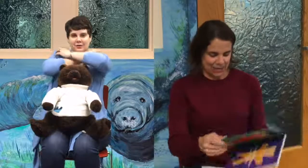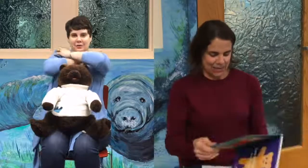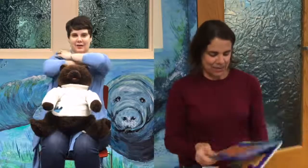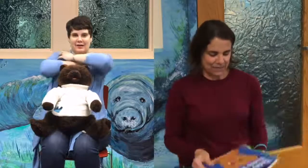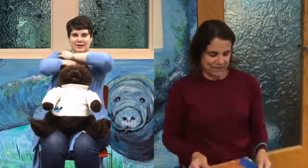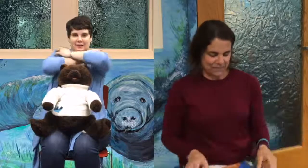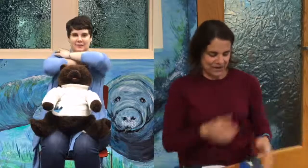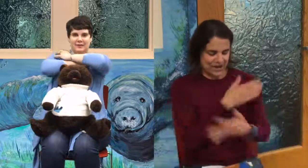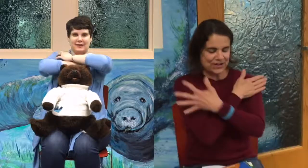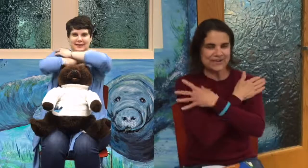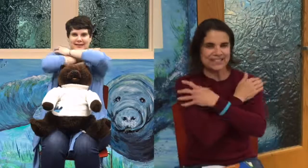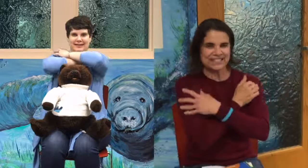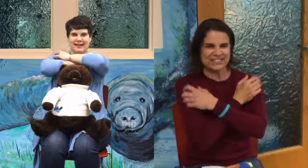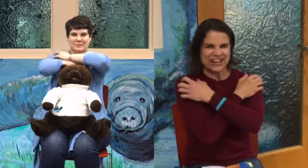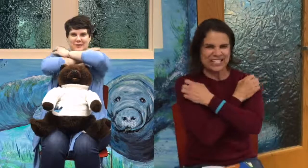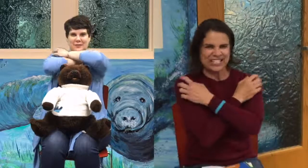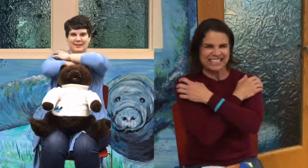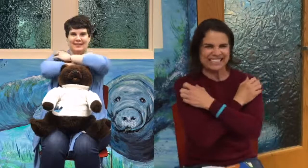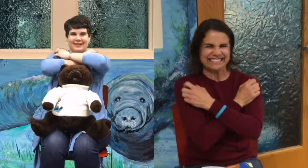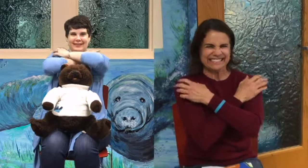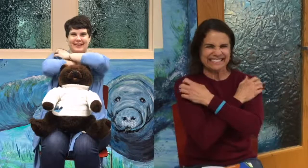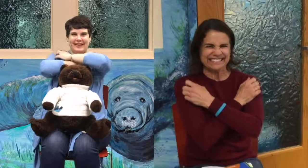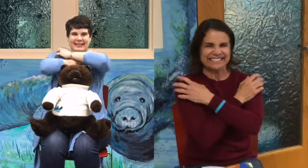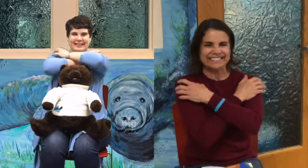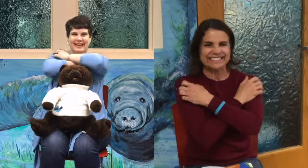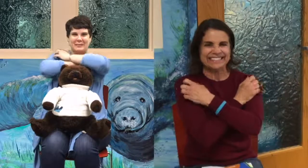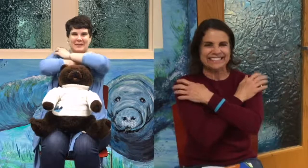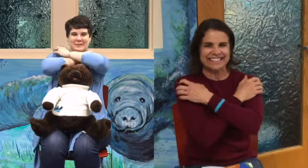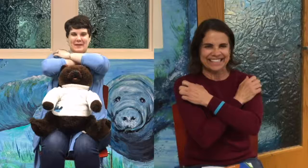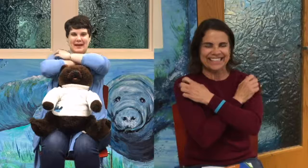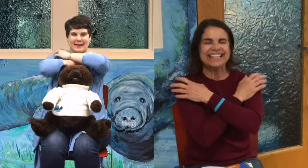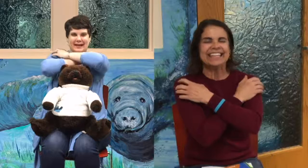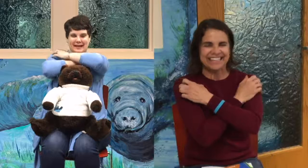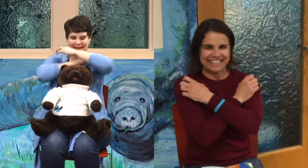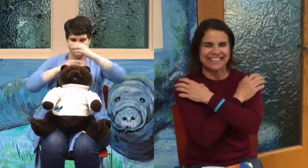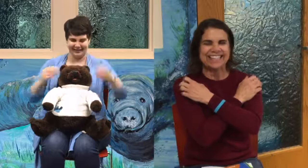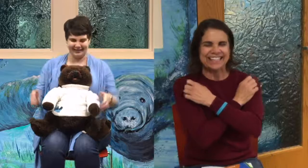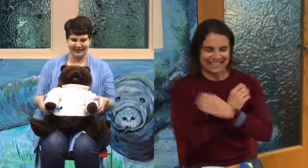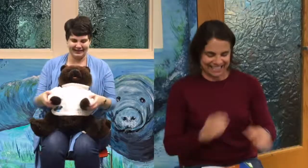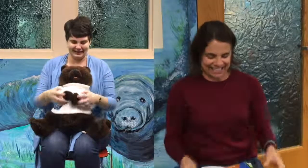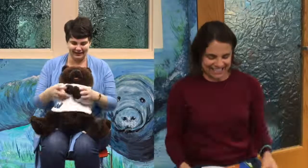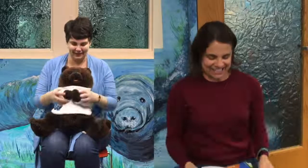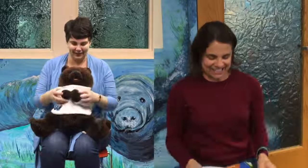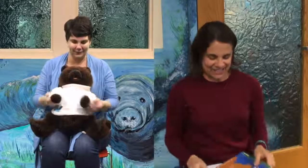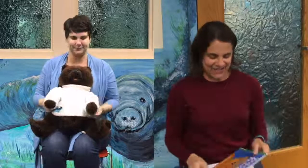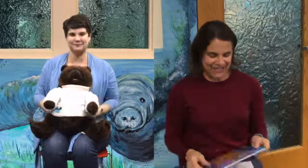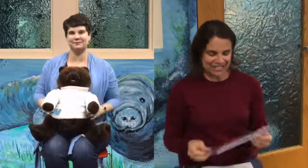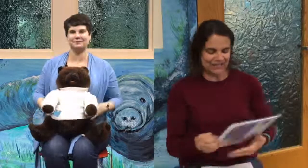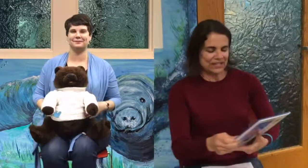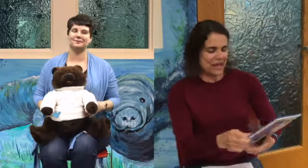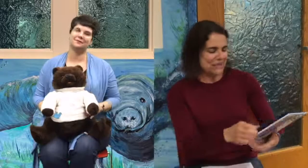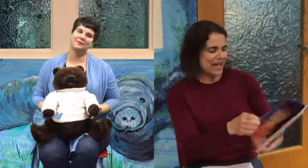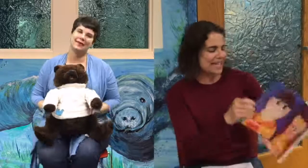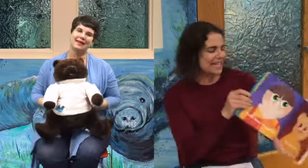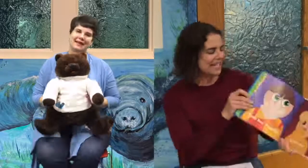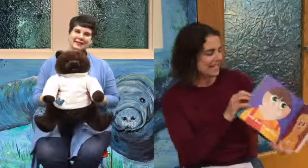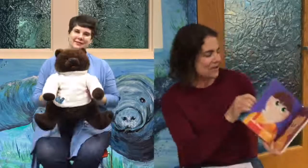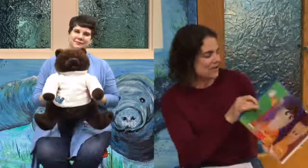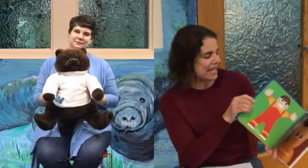sort of. Hug. But with claws, like a big bear hug. All right, there we go. All right, here we go. Ready? Okay,